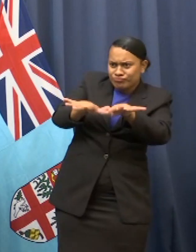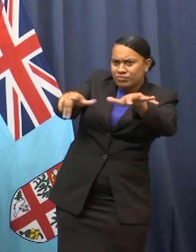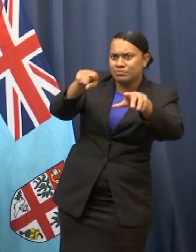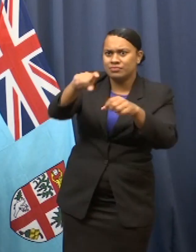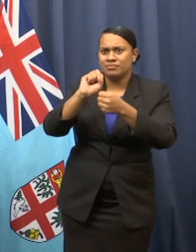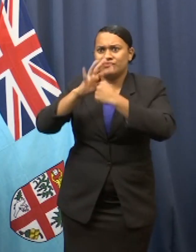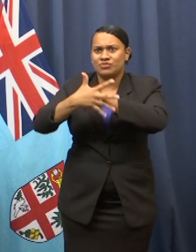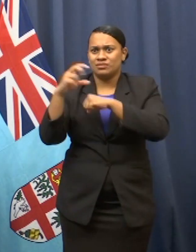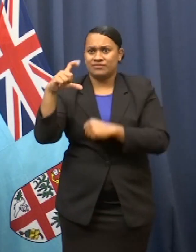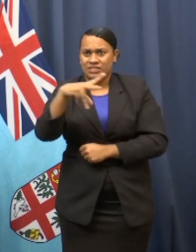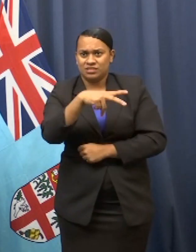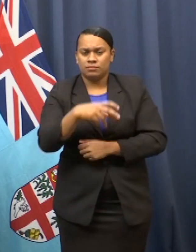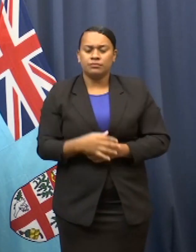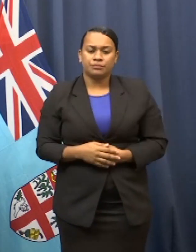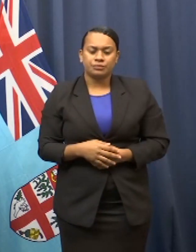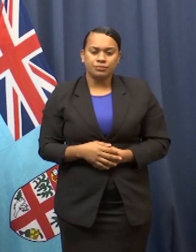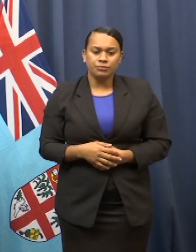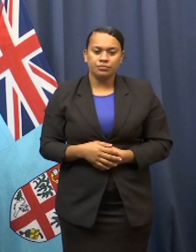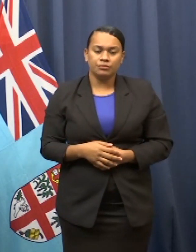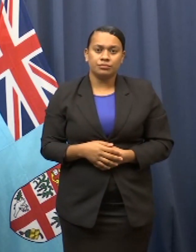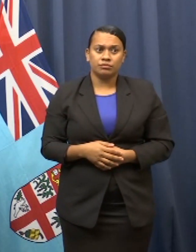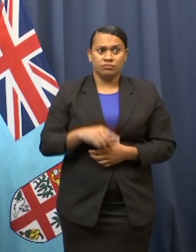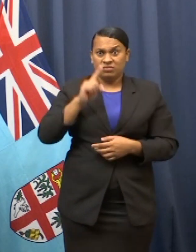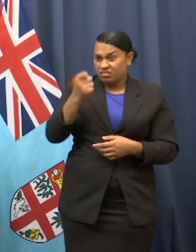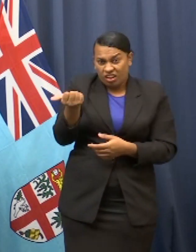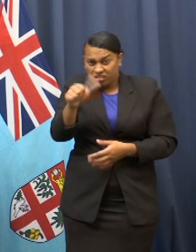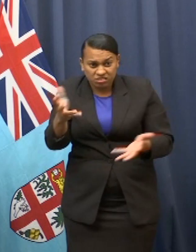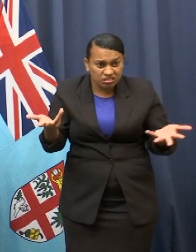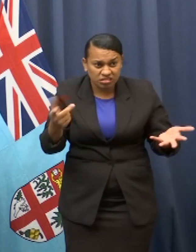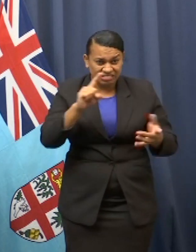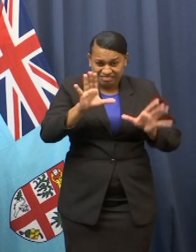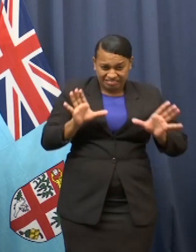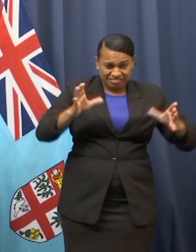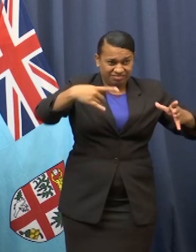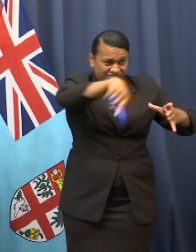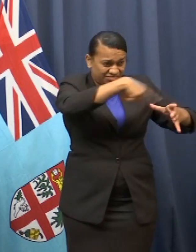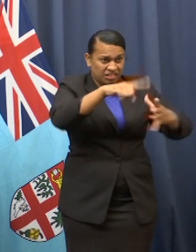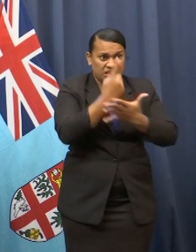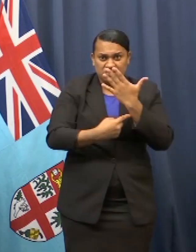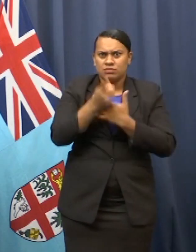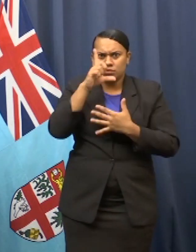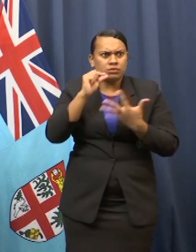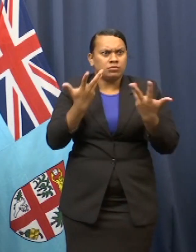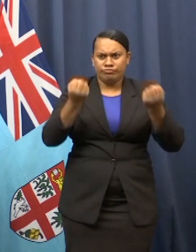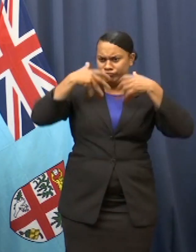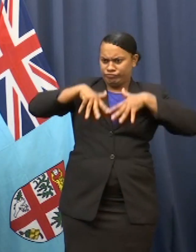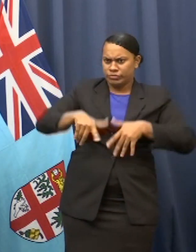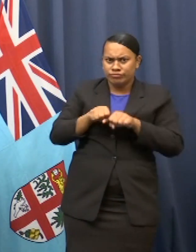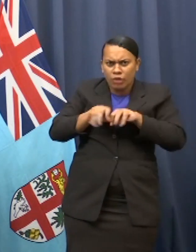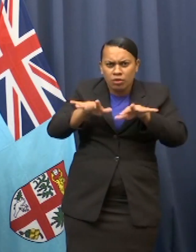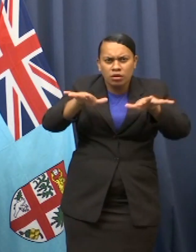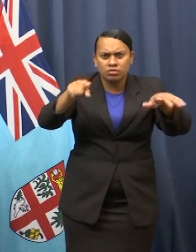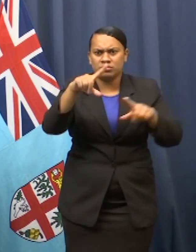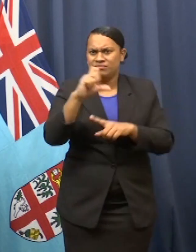If any of these people are infected, even if they appear healthy, they could easily